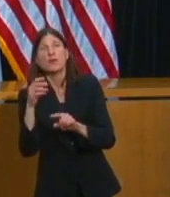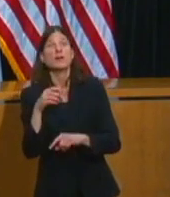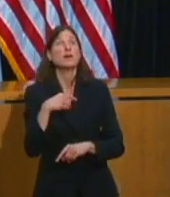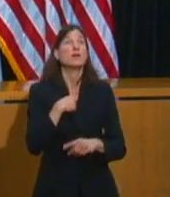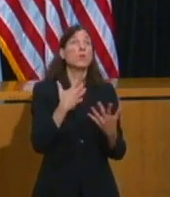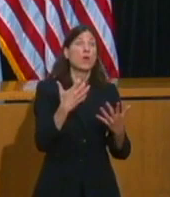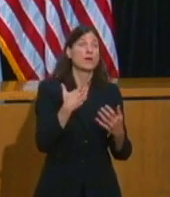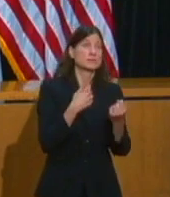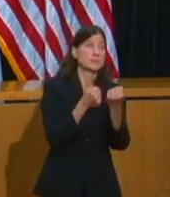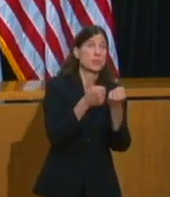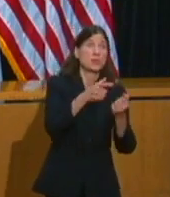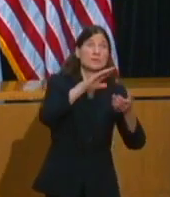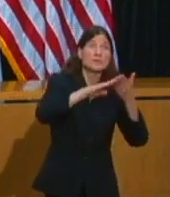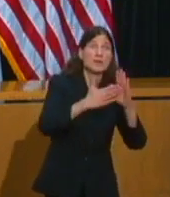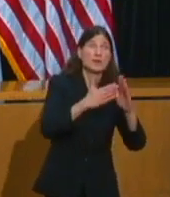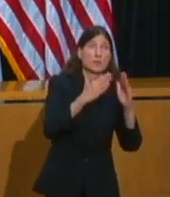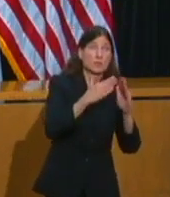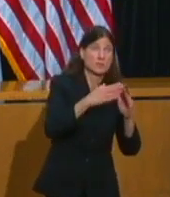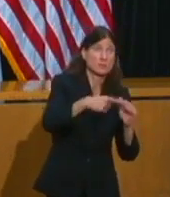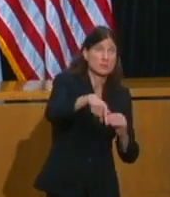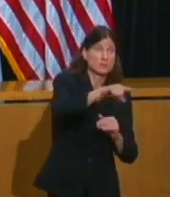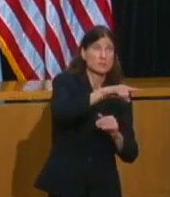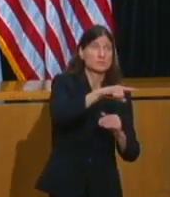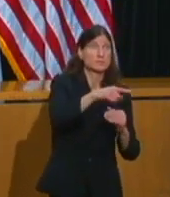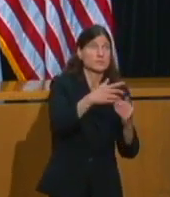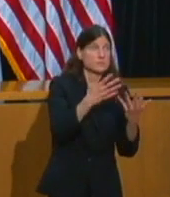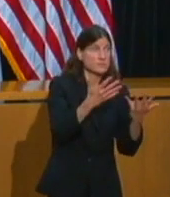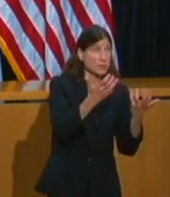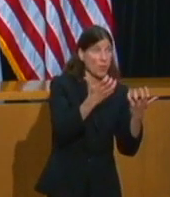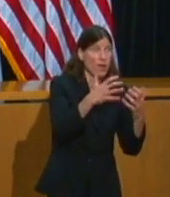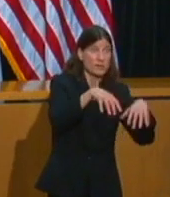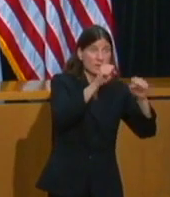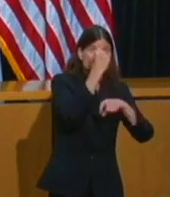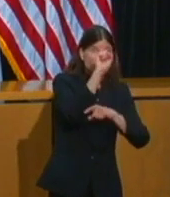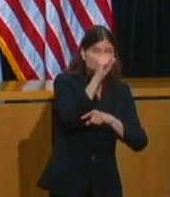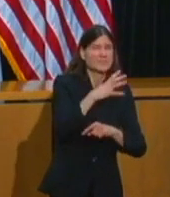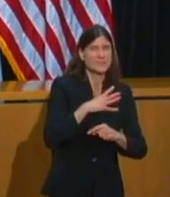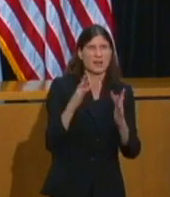on calls almost every day since last Friday,